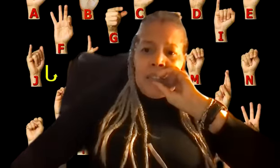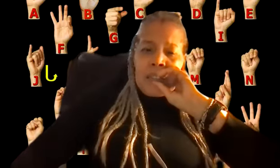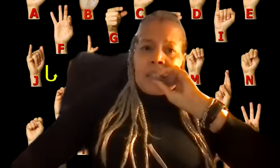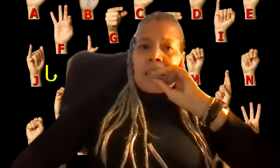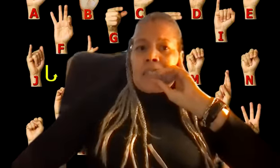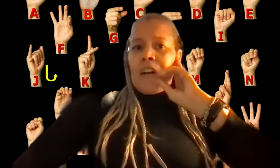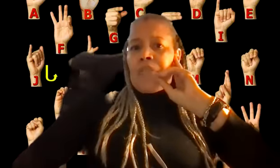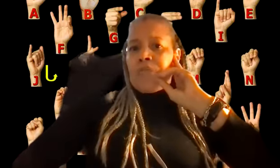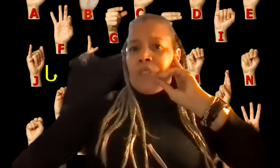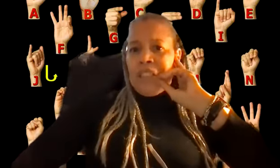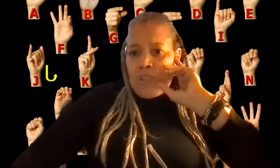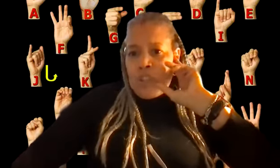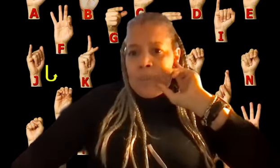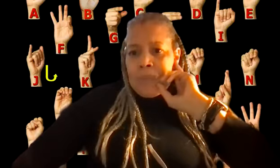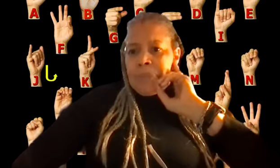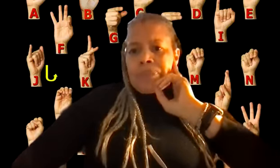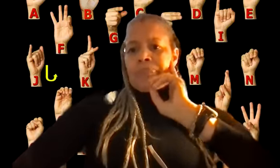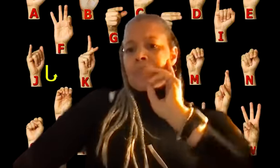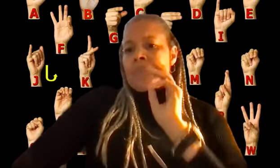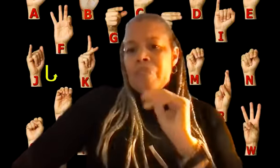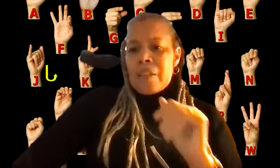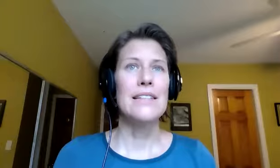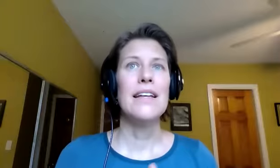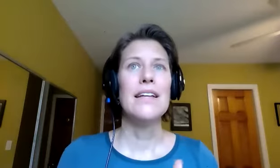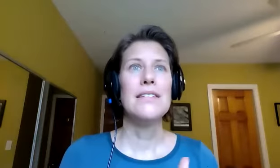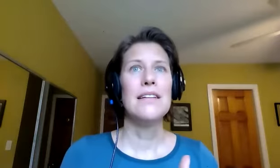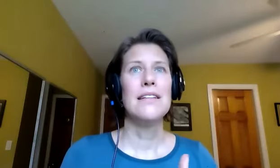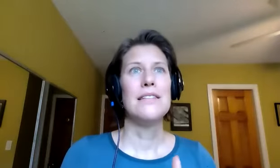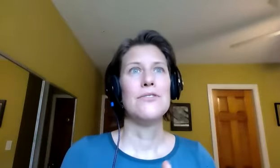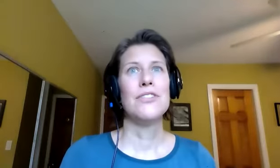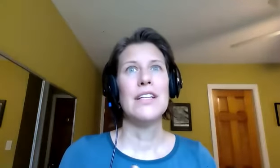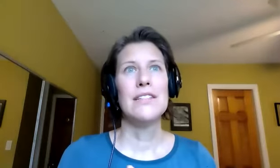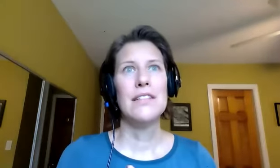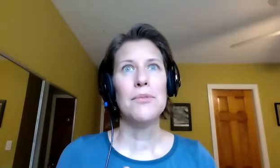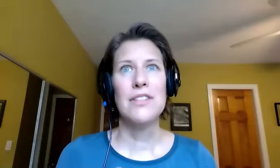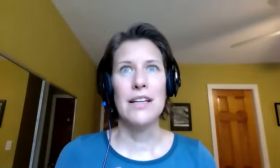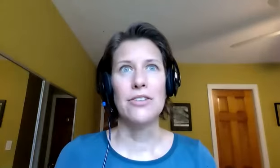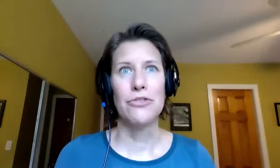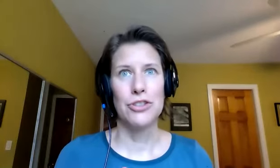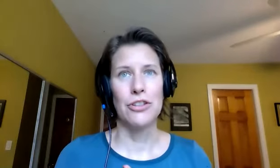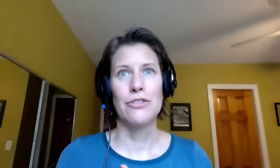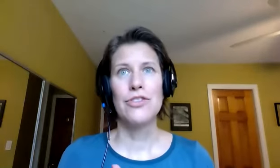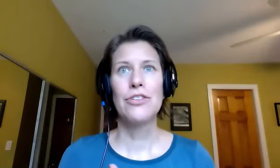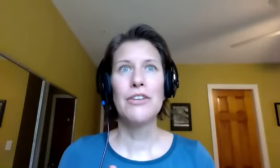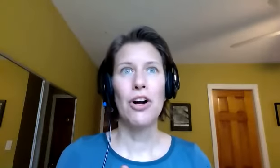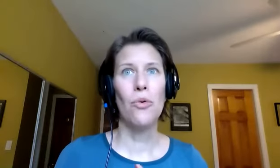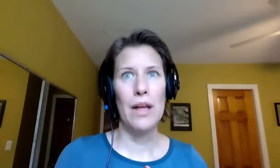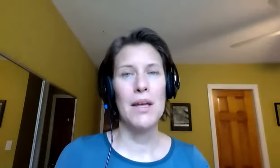instances of leadership. Yes, it is. It is interesting. It's a double standard for sure. Certainly for all women